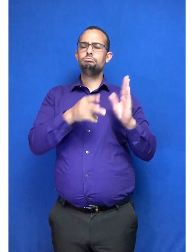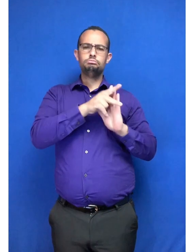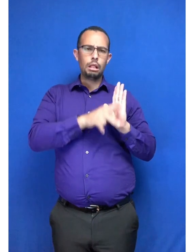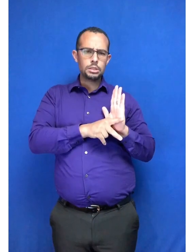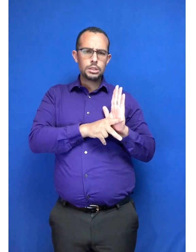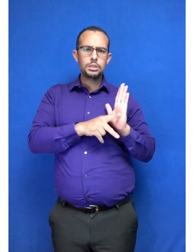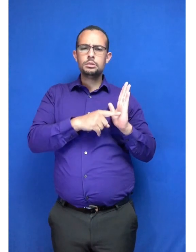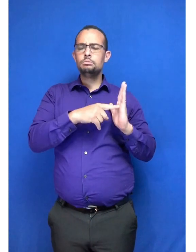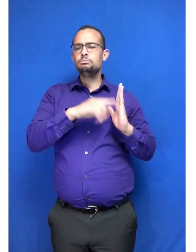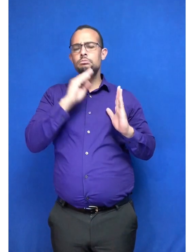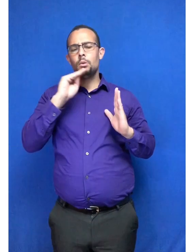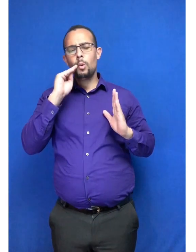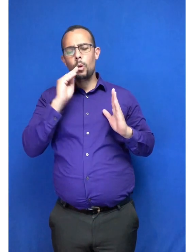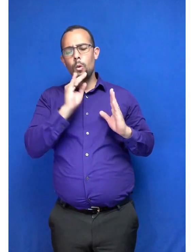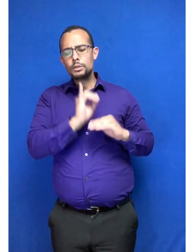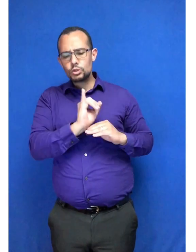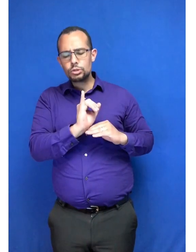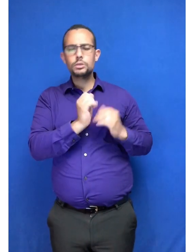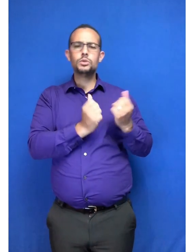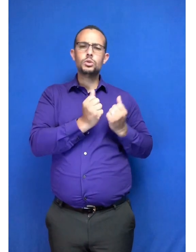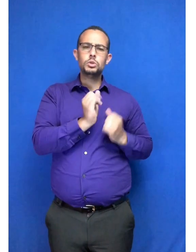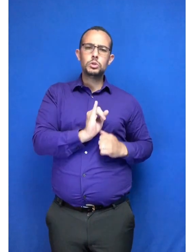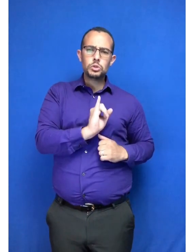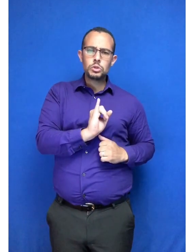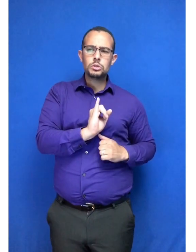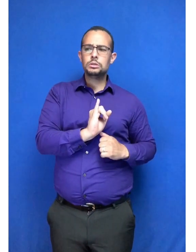for potential damages that could happen.